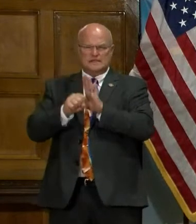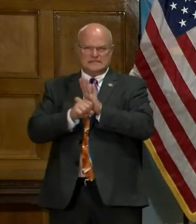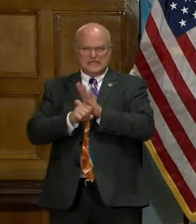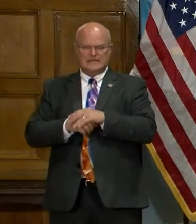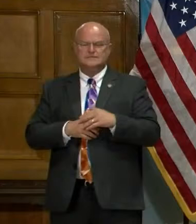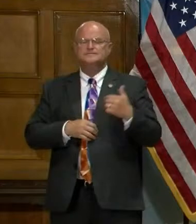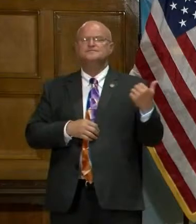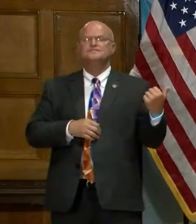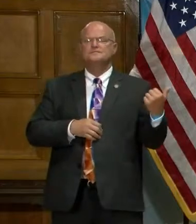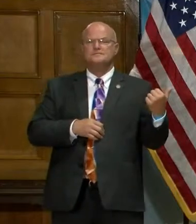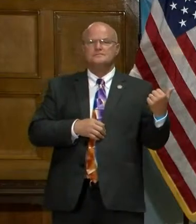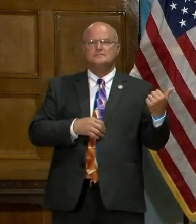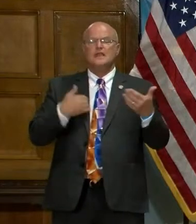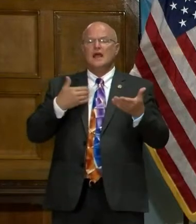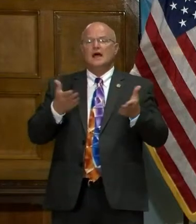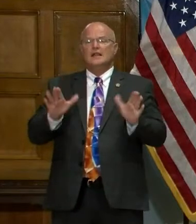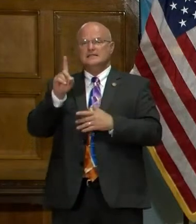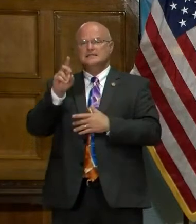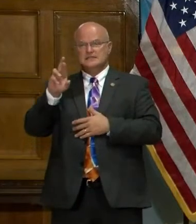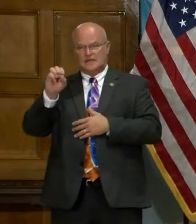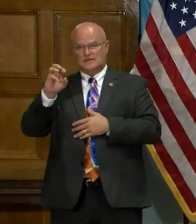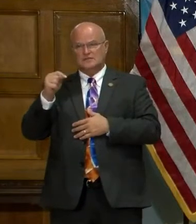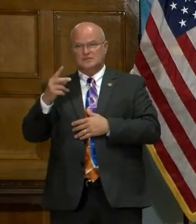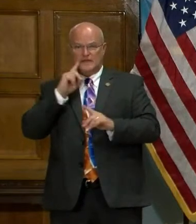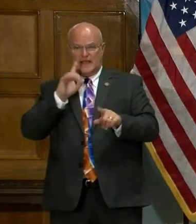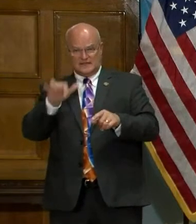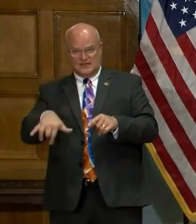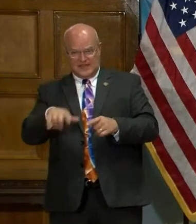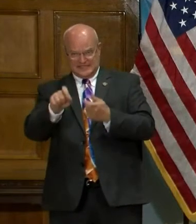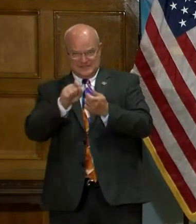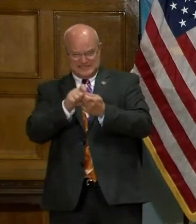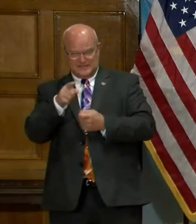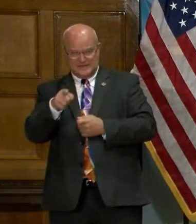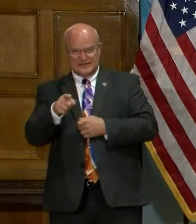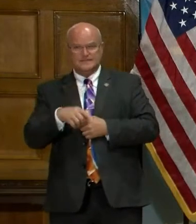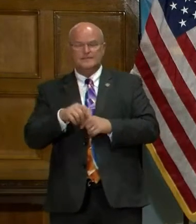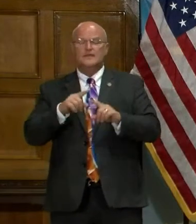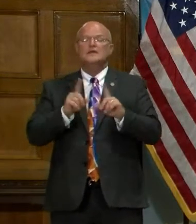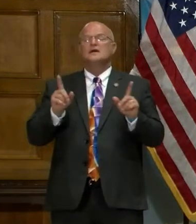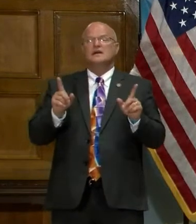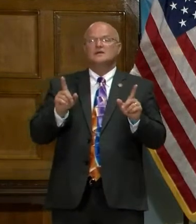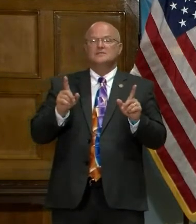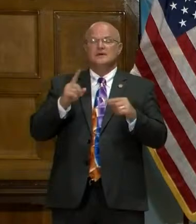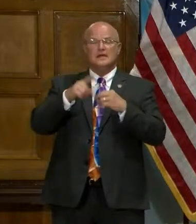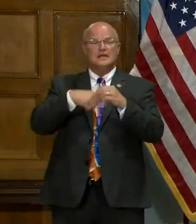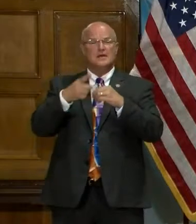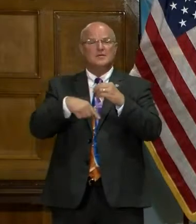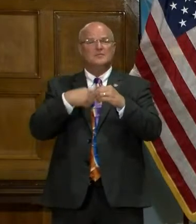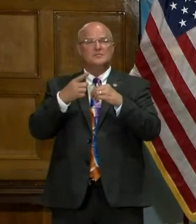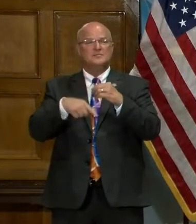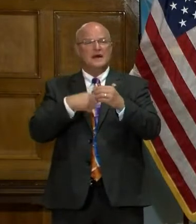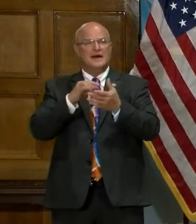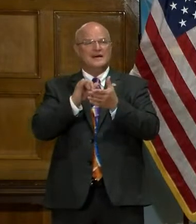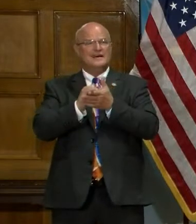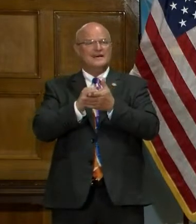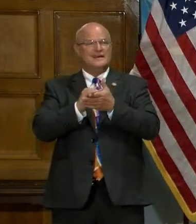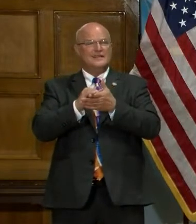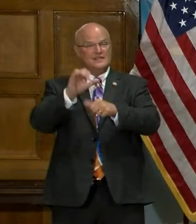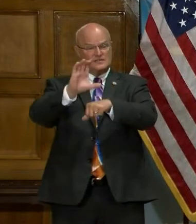state. I'll let Dr. Smith answer that very specifically, but in regard to